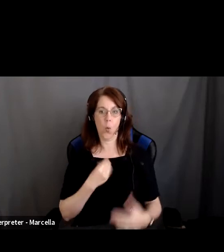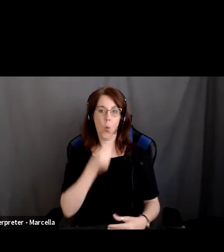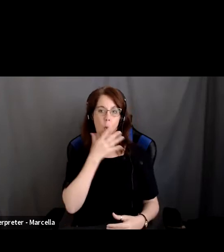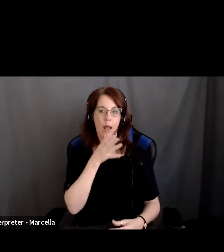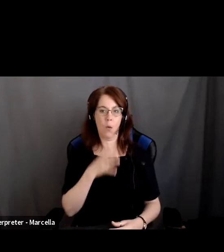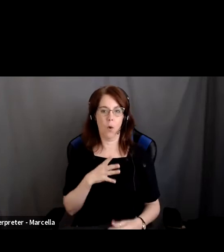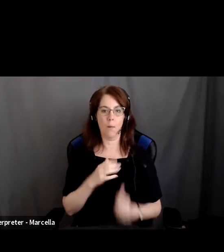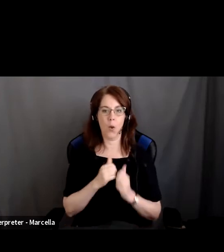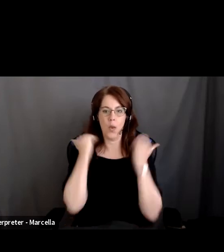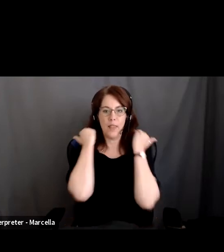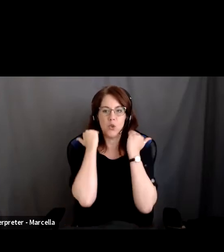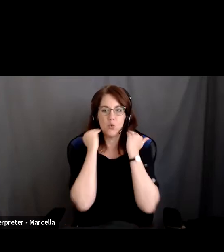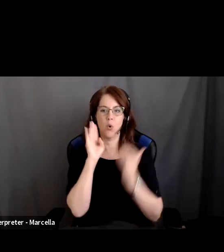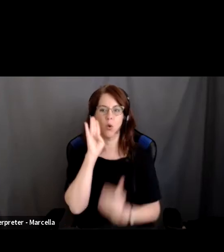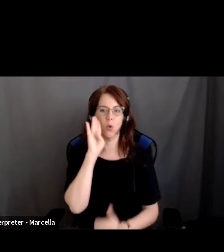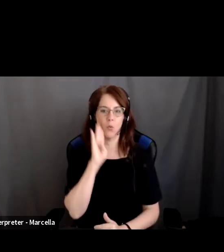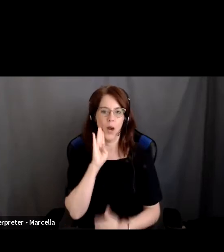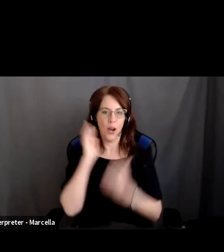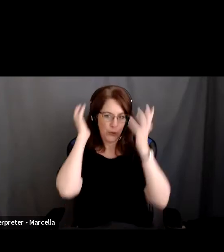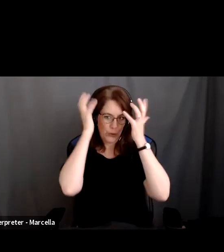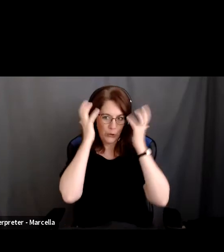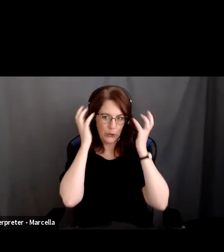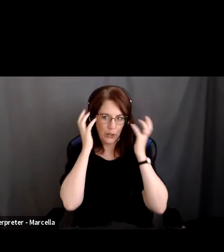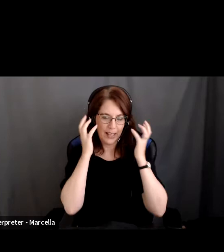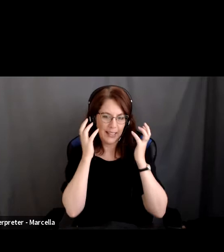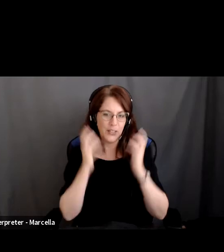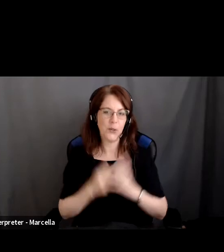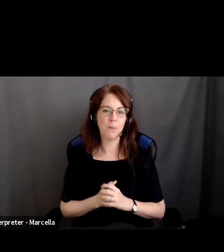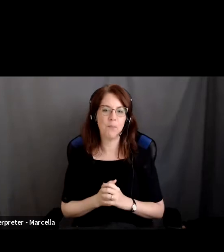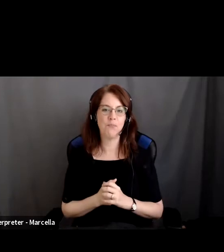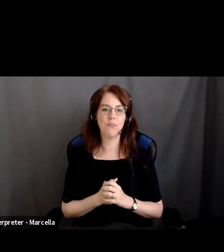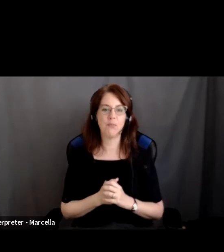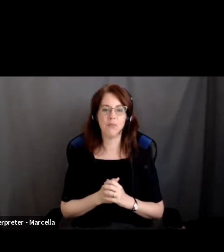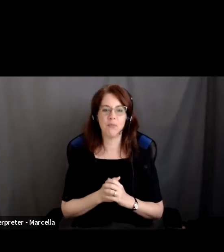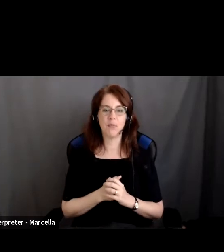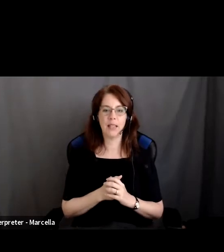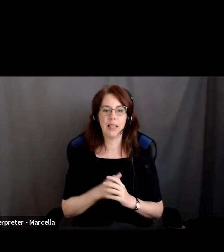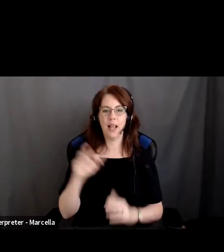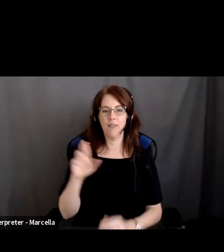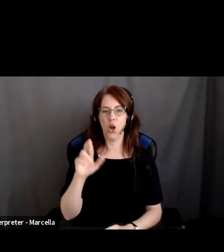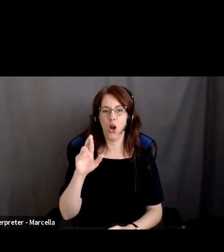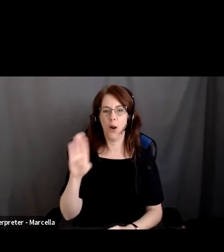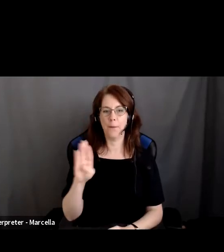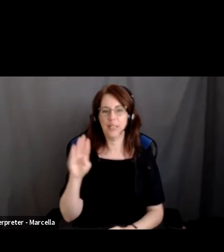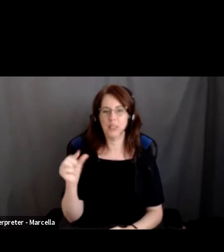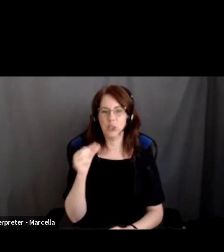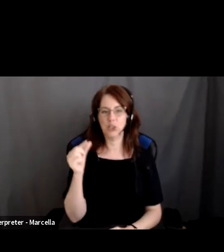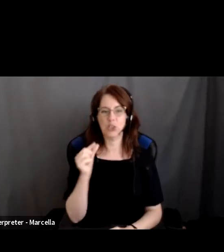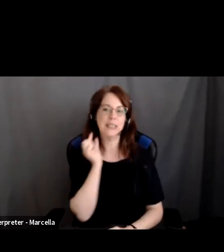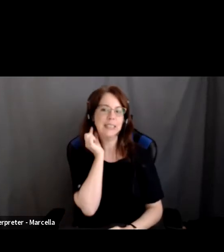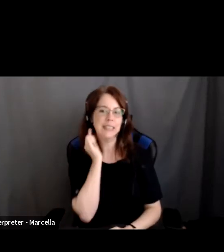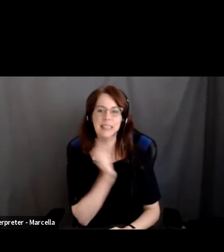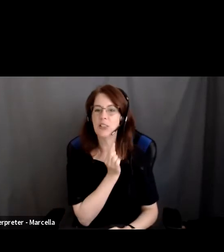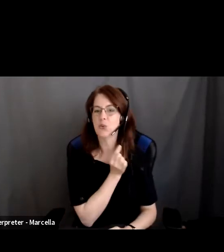woman with short brown curly hair. I'm wearing my RBG